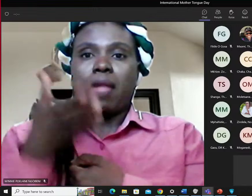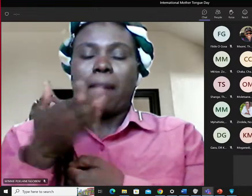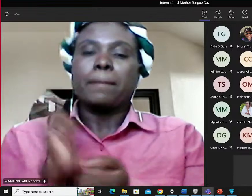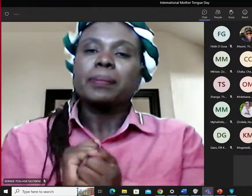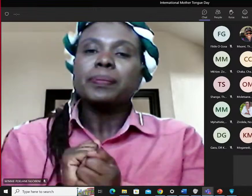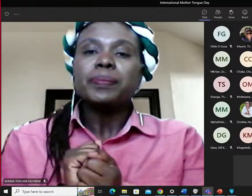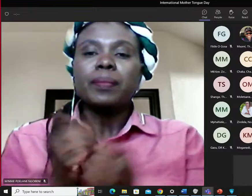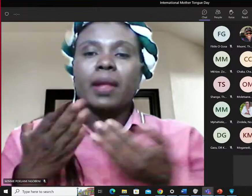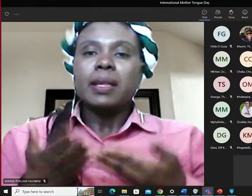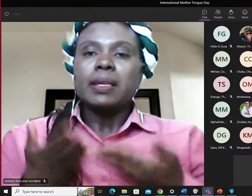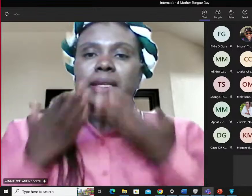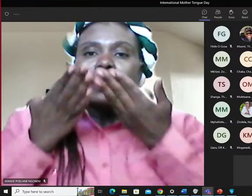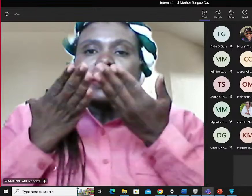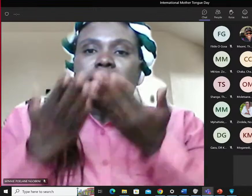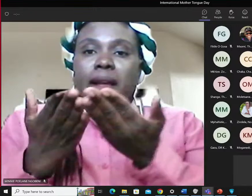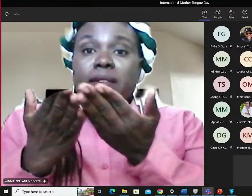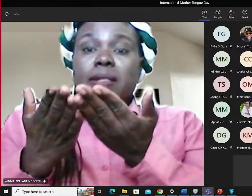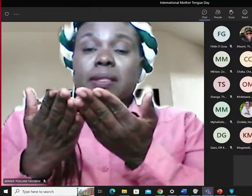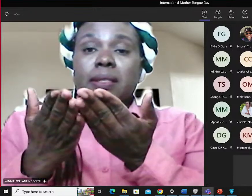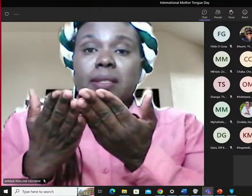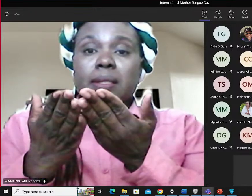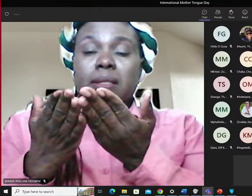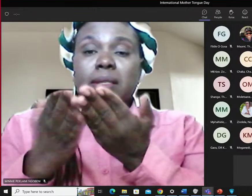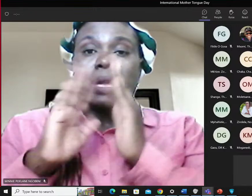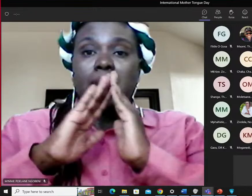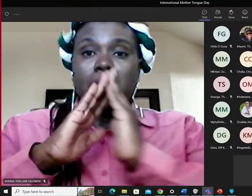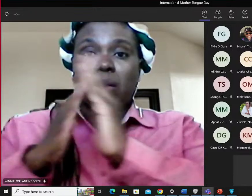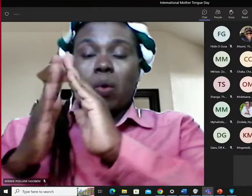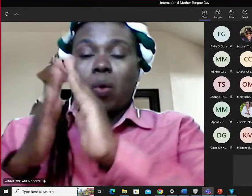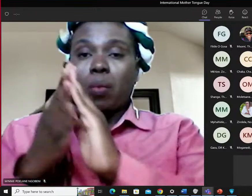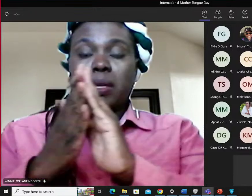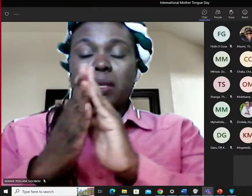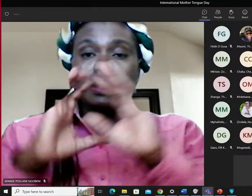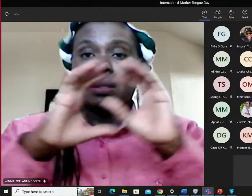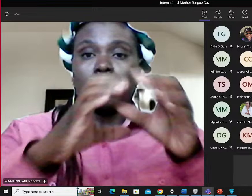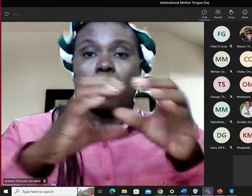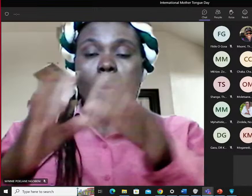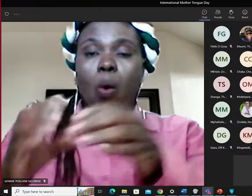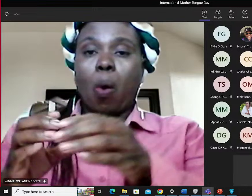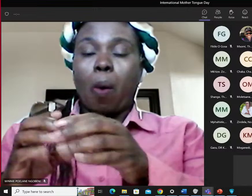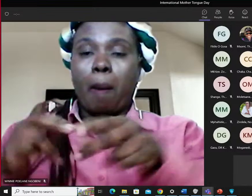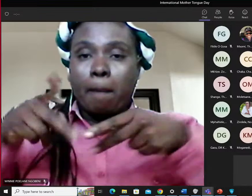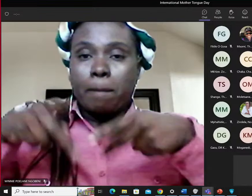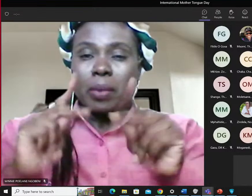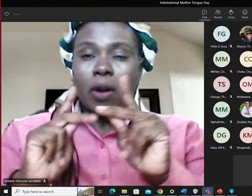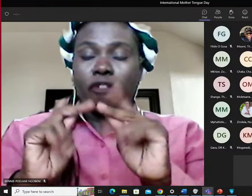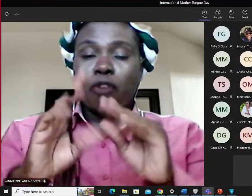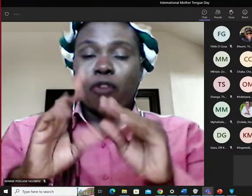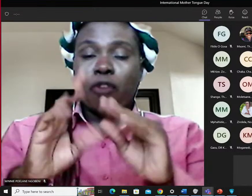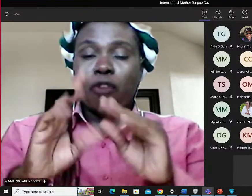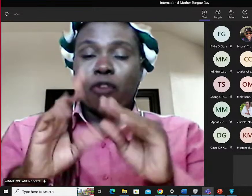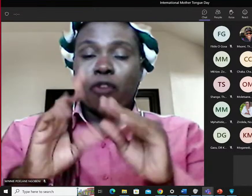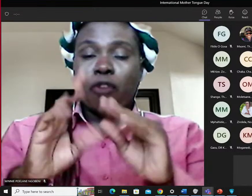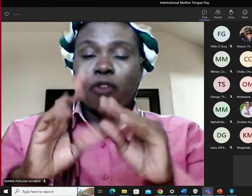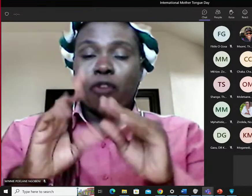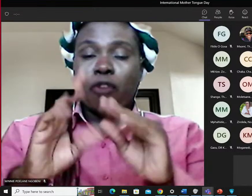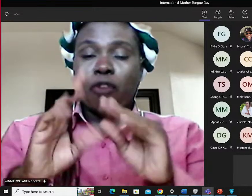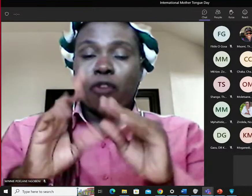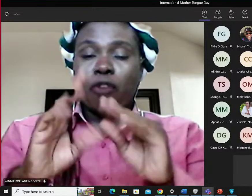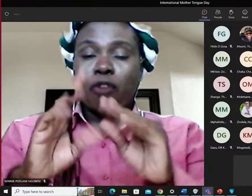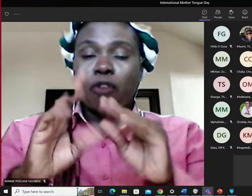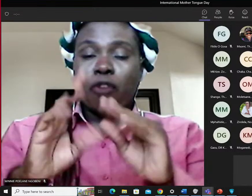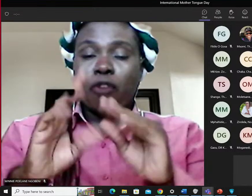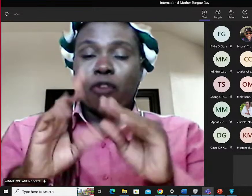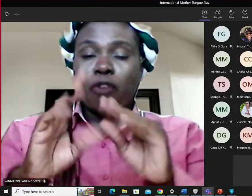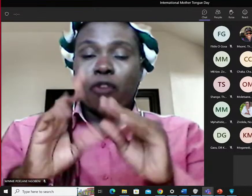Services in professional committees. Prof. Moropa served as a member of the advisory board that assisted the National Department